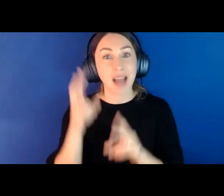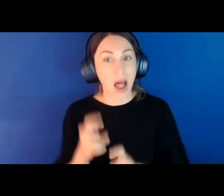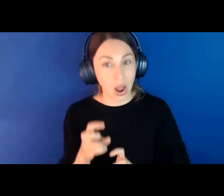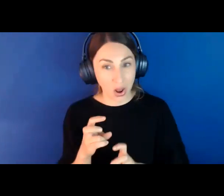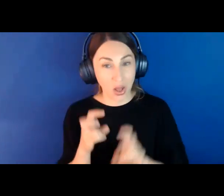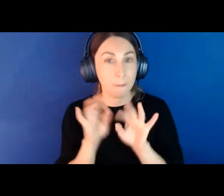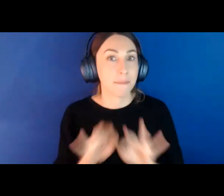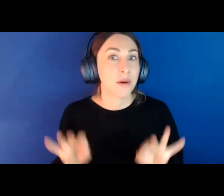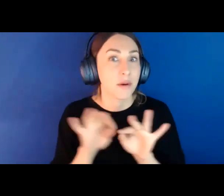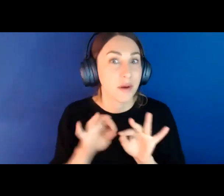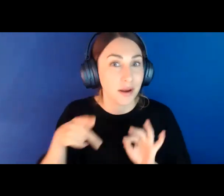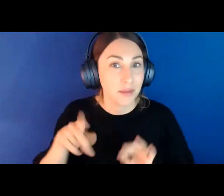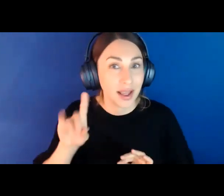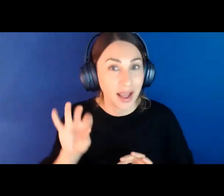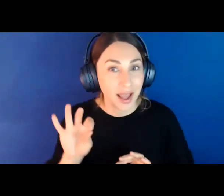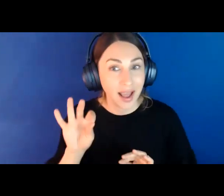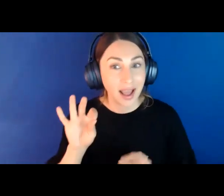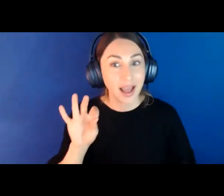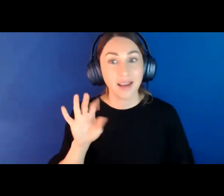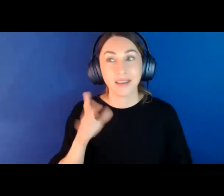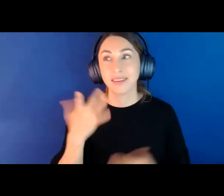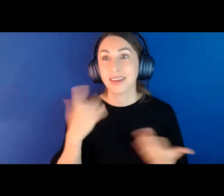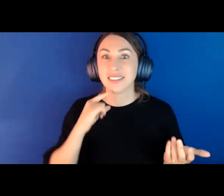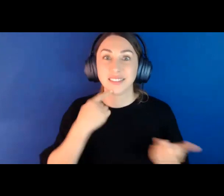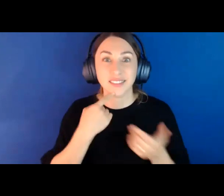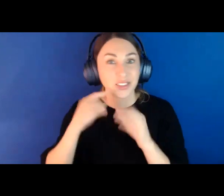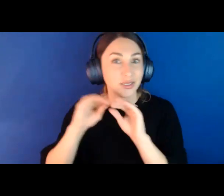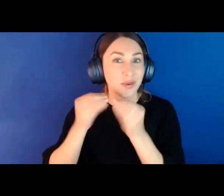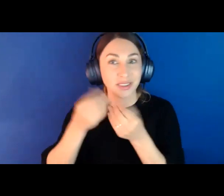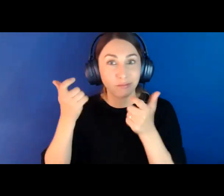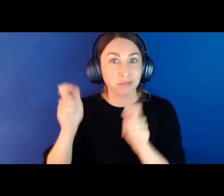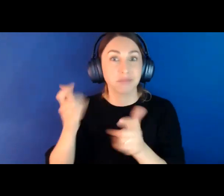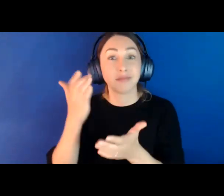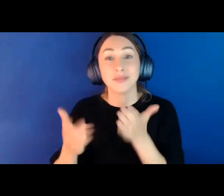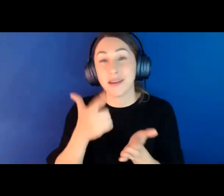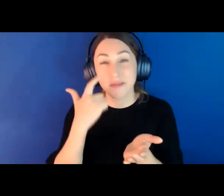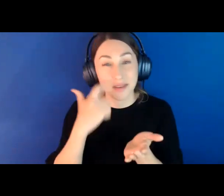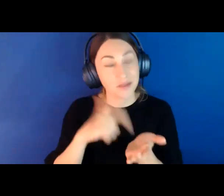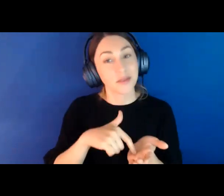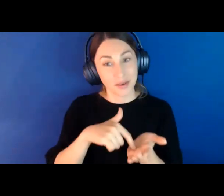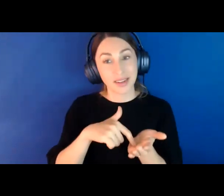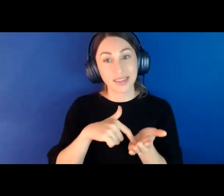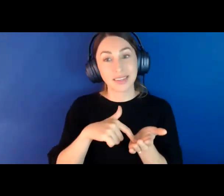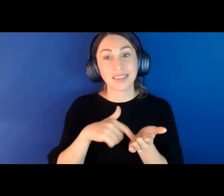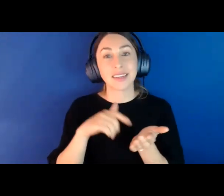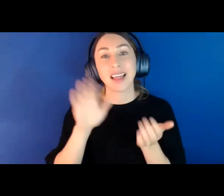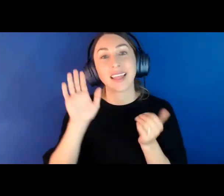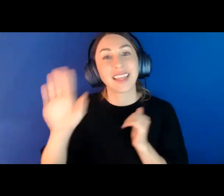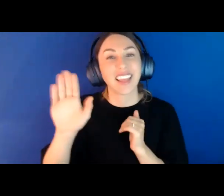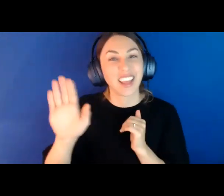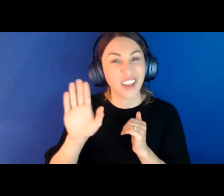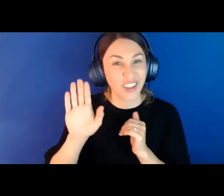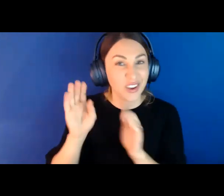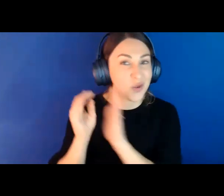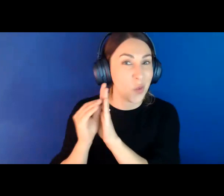very important PDF from a very serious organization, you might find the edit notes in it, and